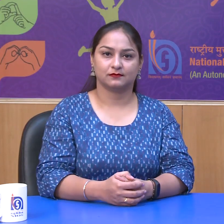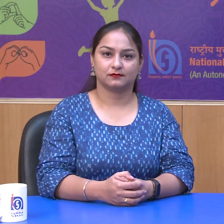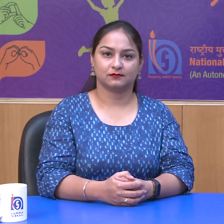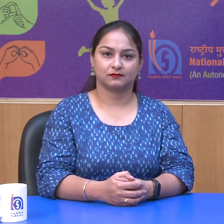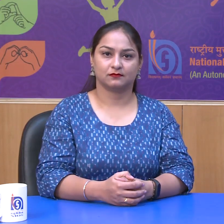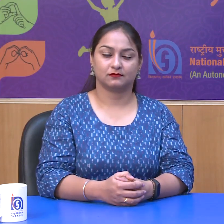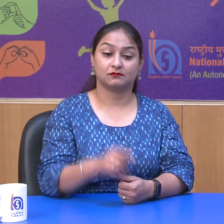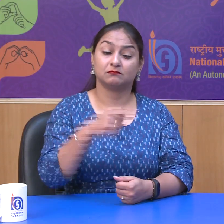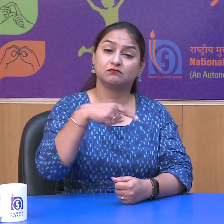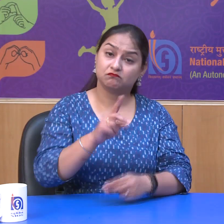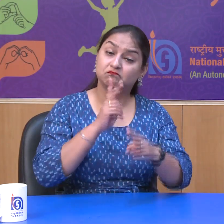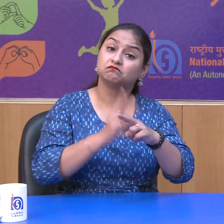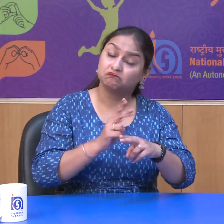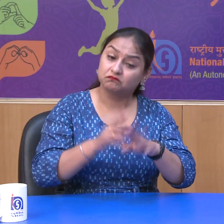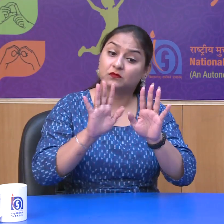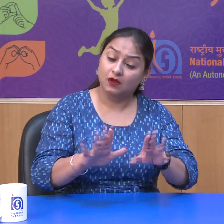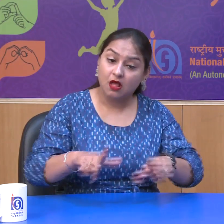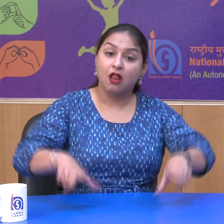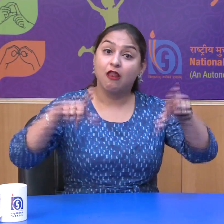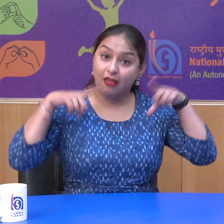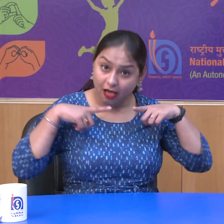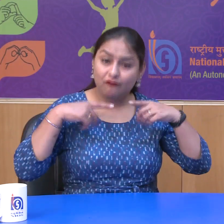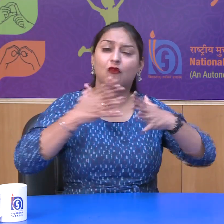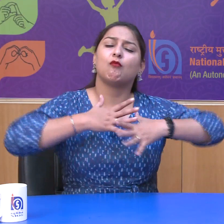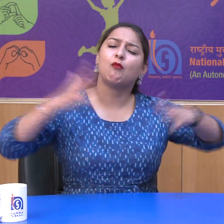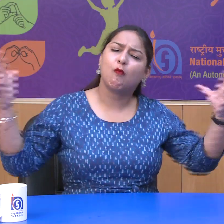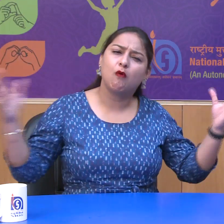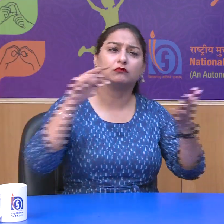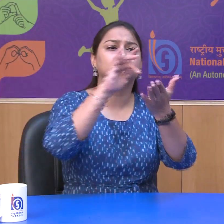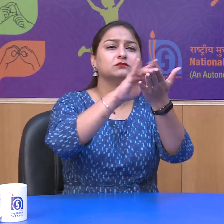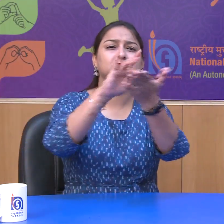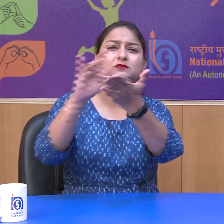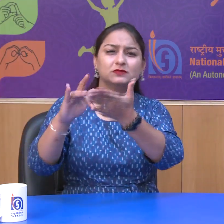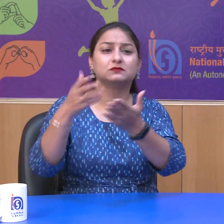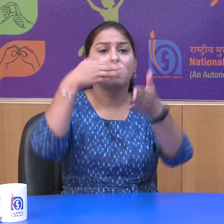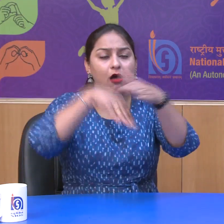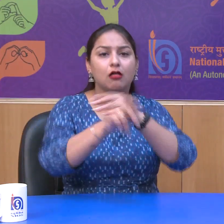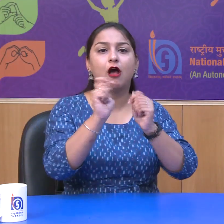It still provides livelihood to most of the people in our country.